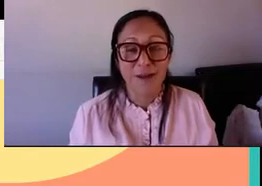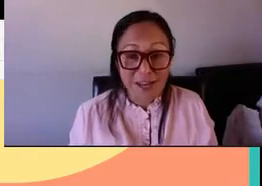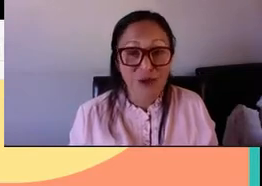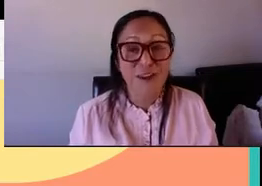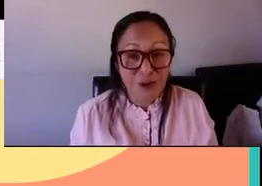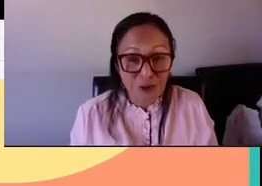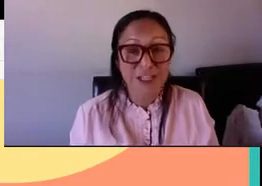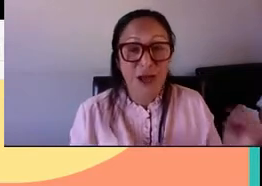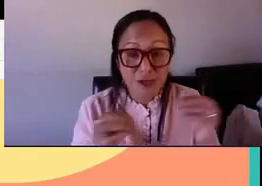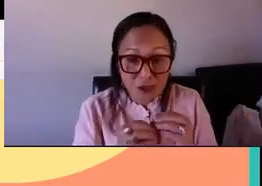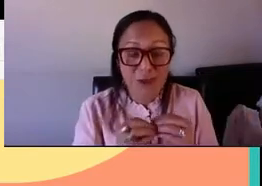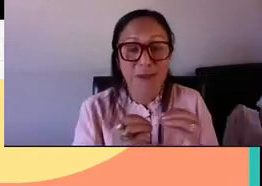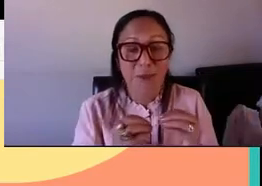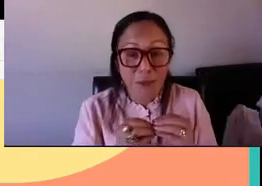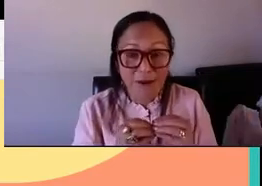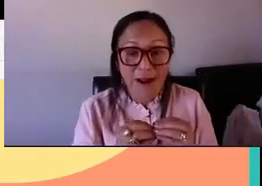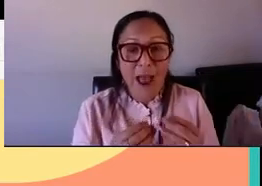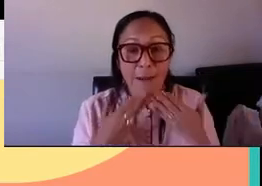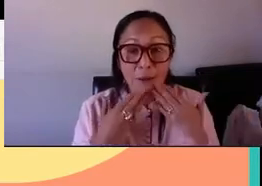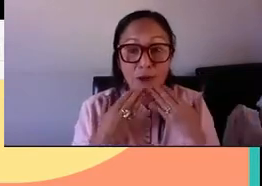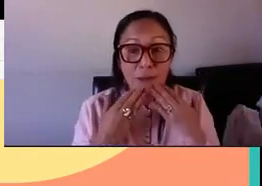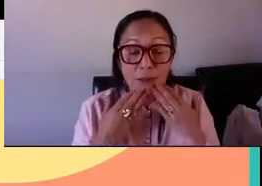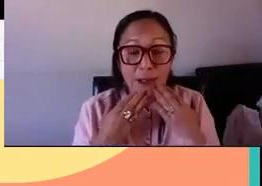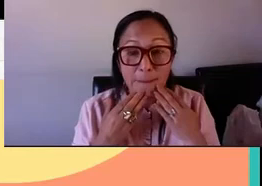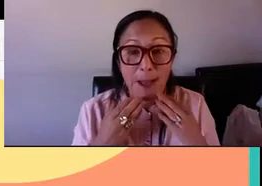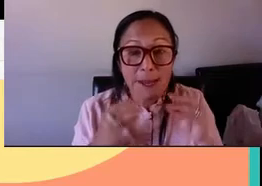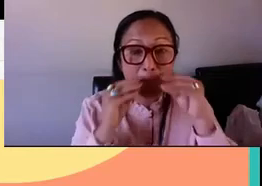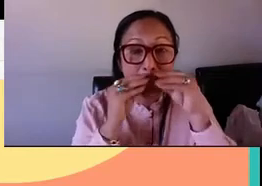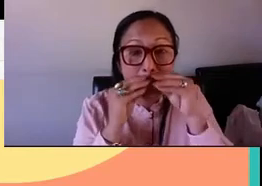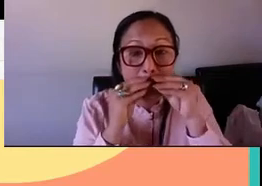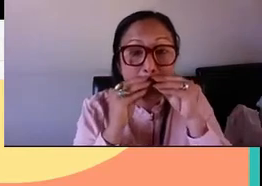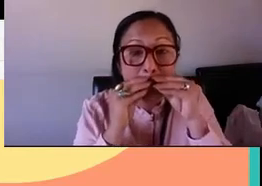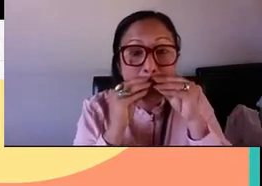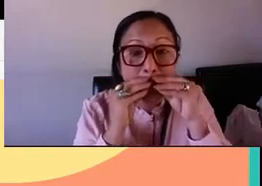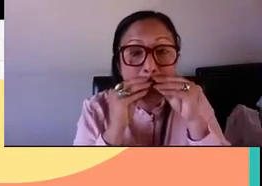we want to say, "You did a great job. You're showing me more. How about with your mouth like mommy?